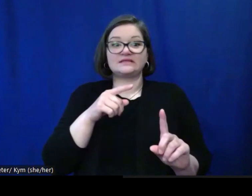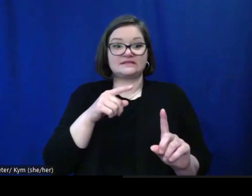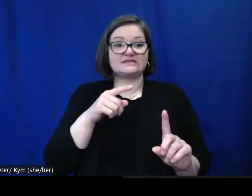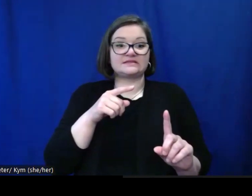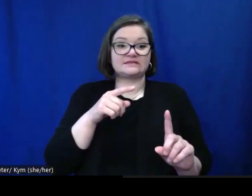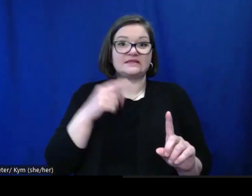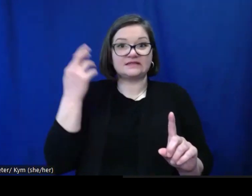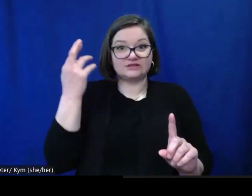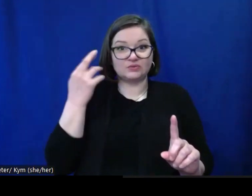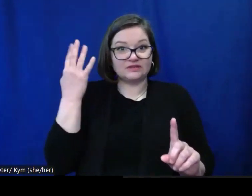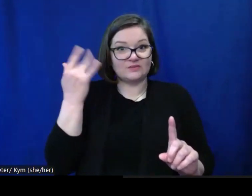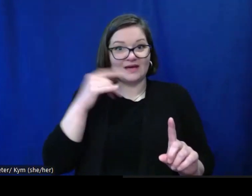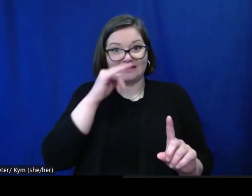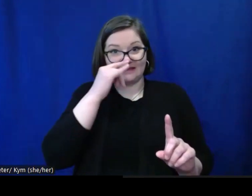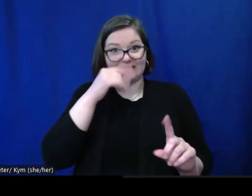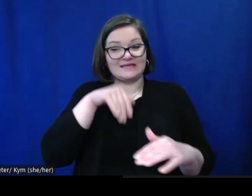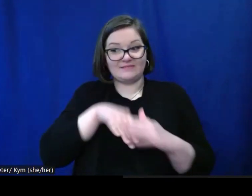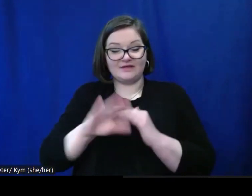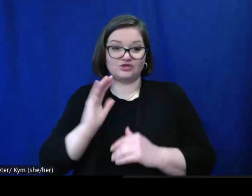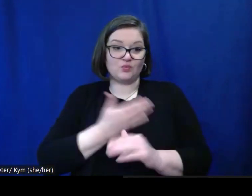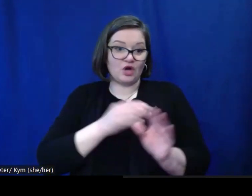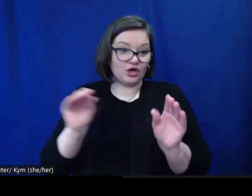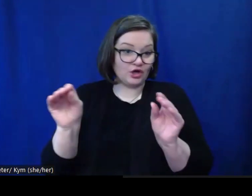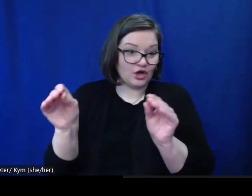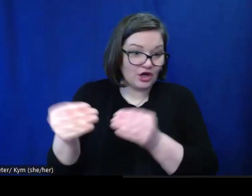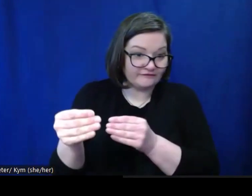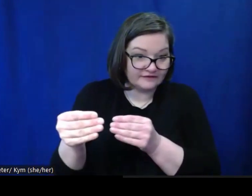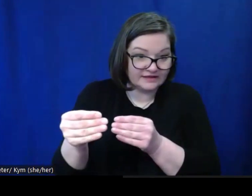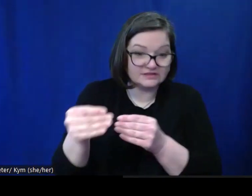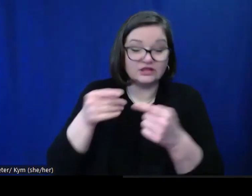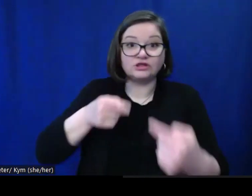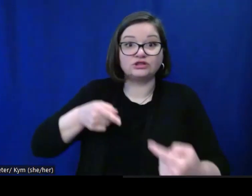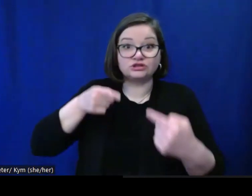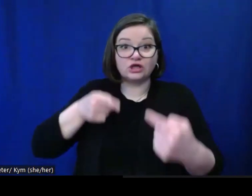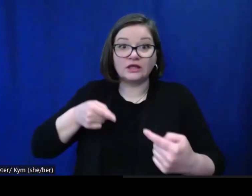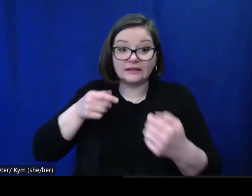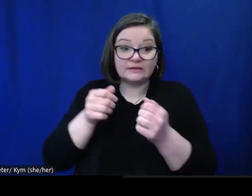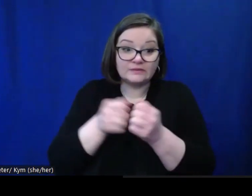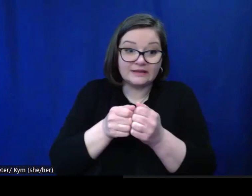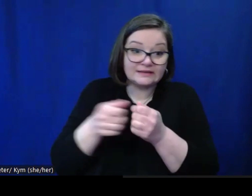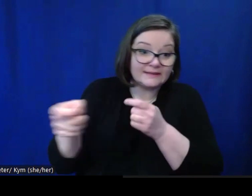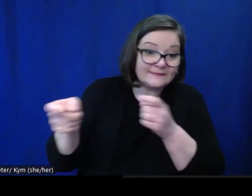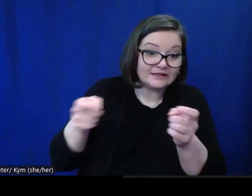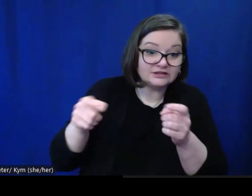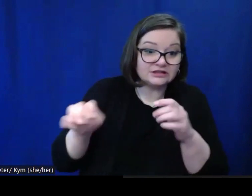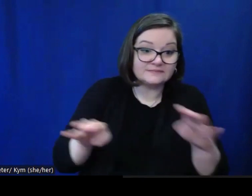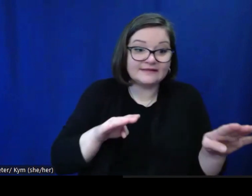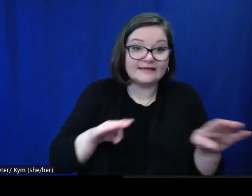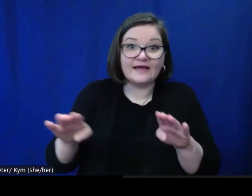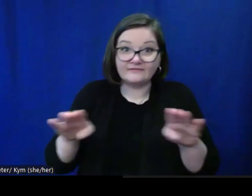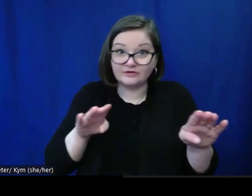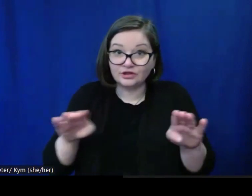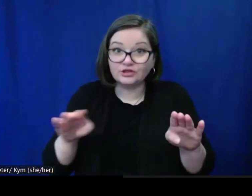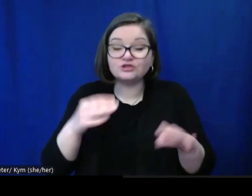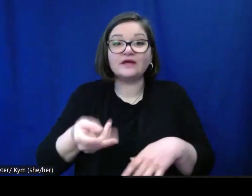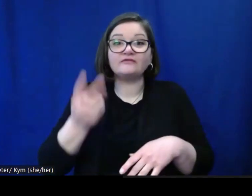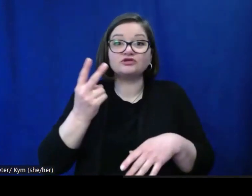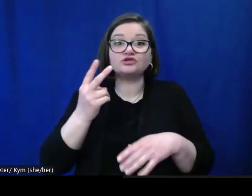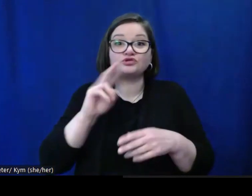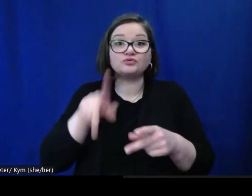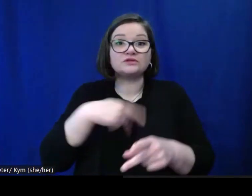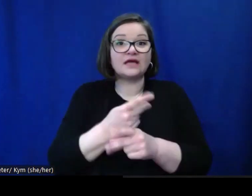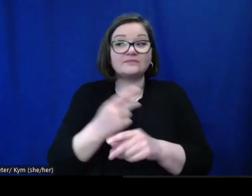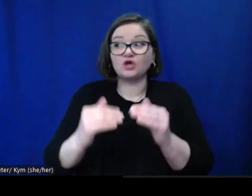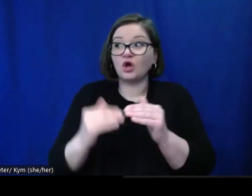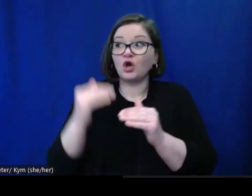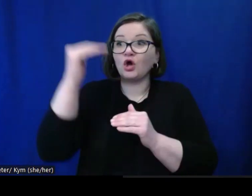office, is the struggles with managing behaviors. And so there's two types. There's over-controlled and